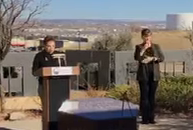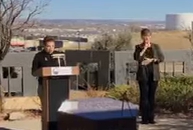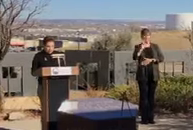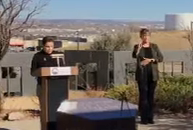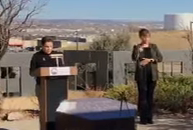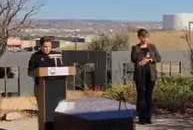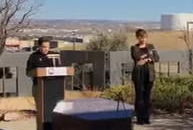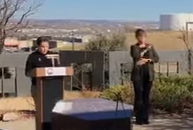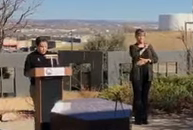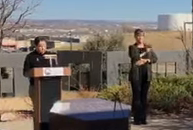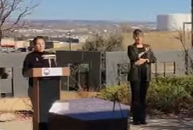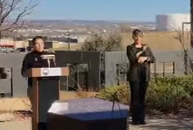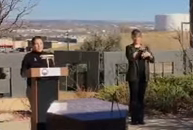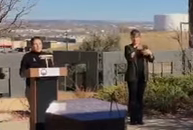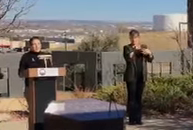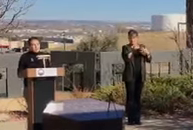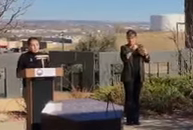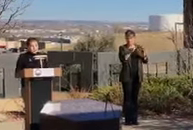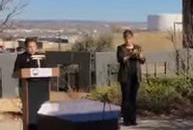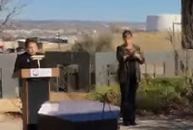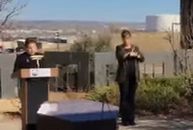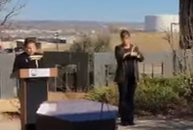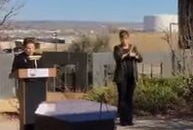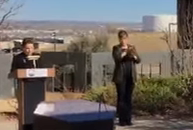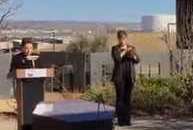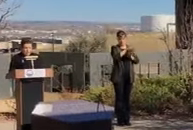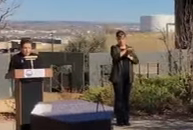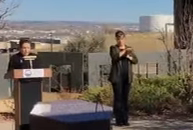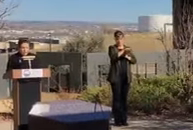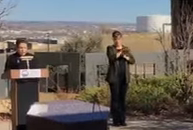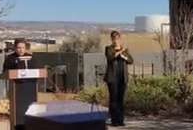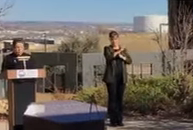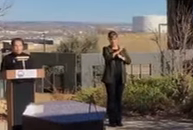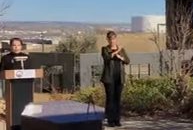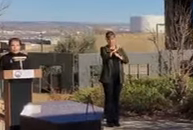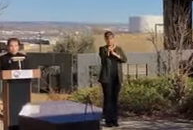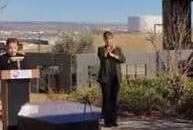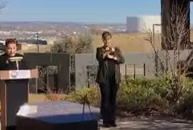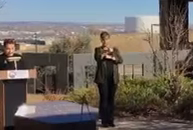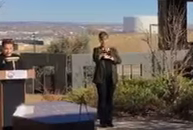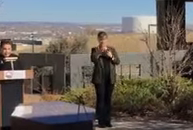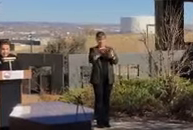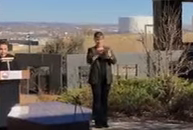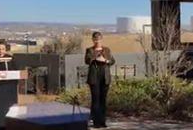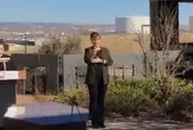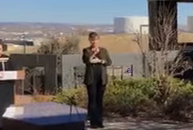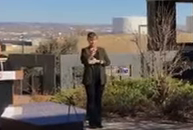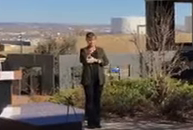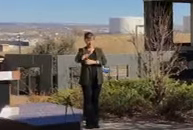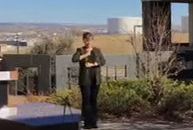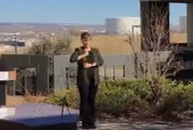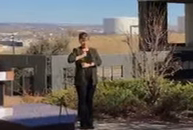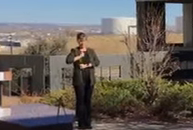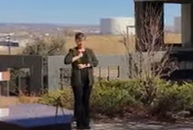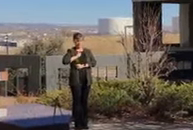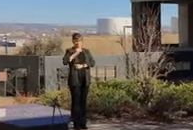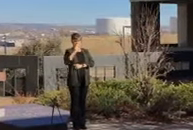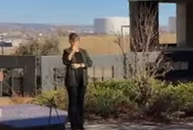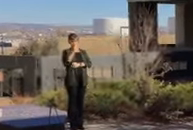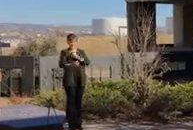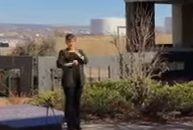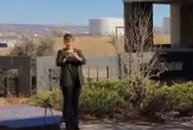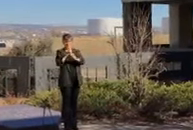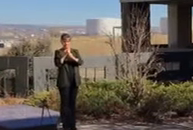transferring there as a business major in the summer of 2021. John served in the United States Army for